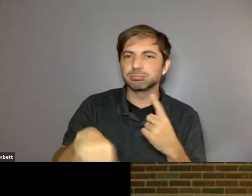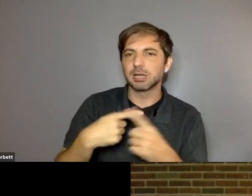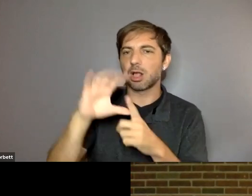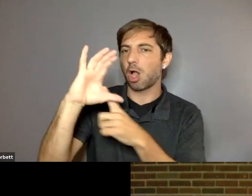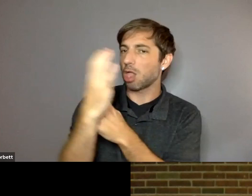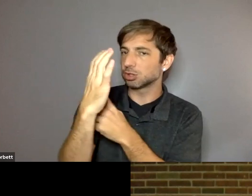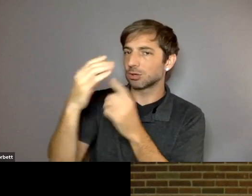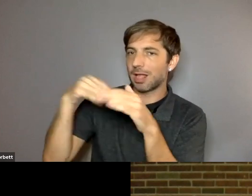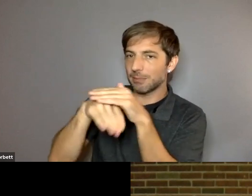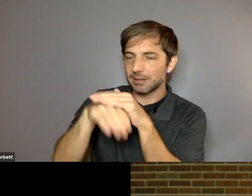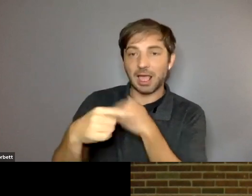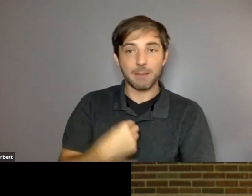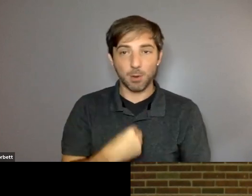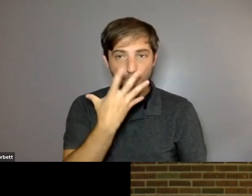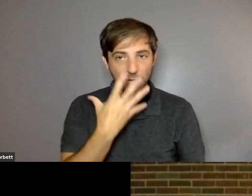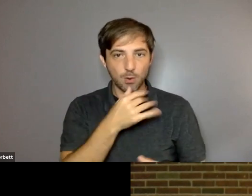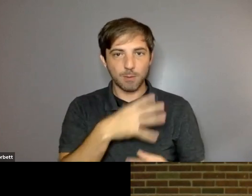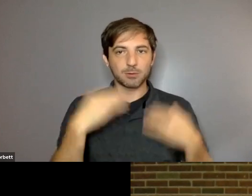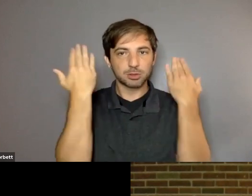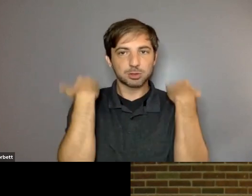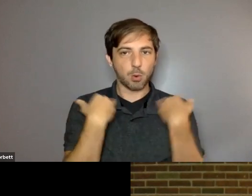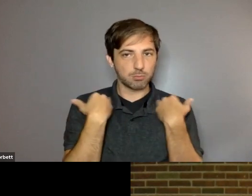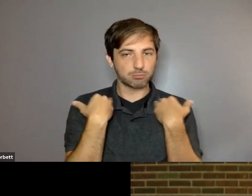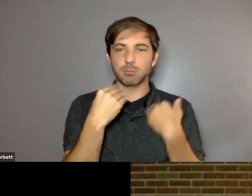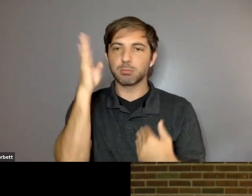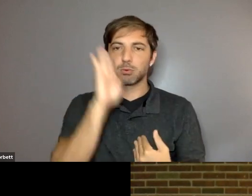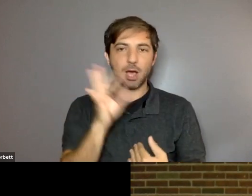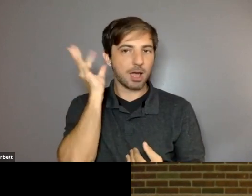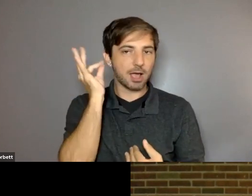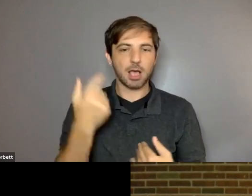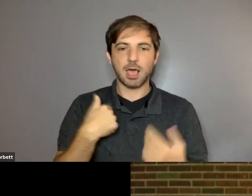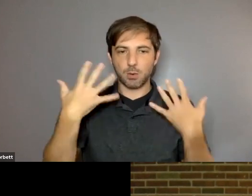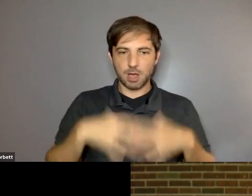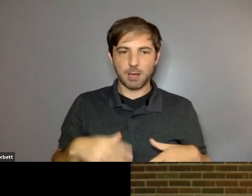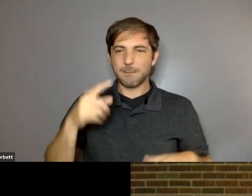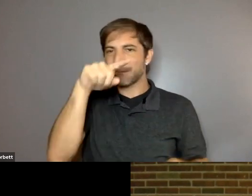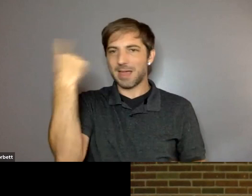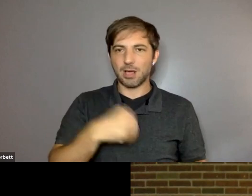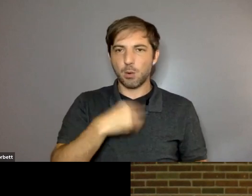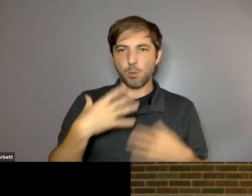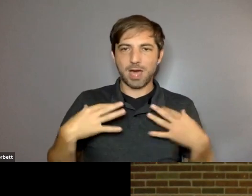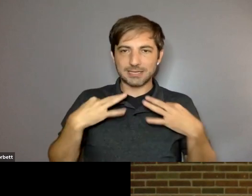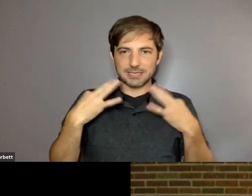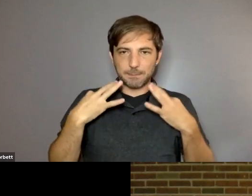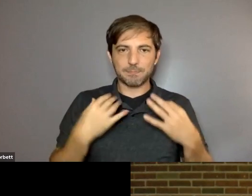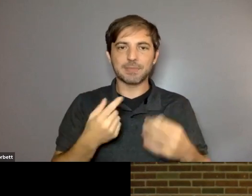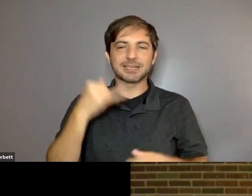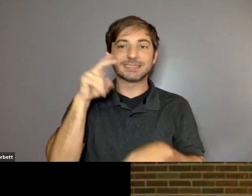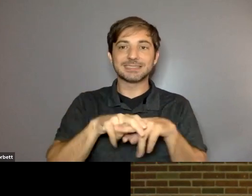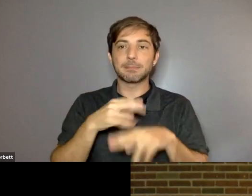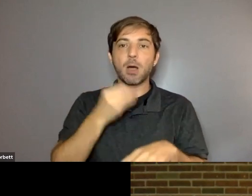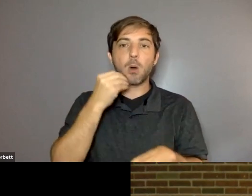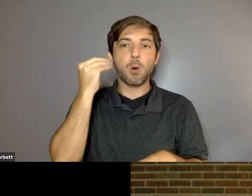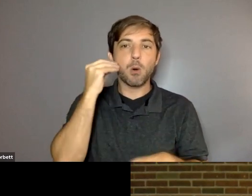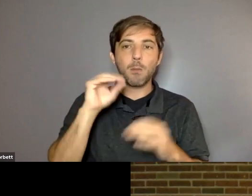I am a white woman with shoulder length brown hair, and I'm wearing a black and white print top. I'm sitting in my home office outside Washington,